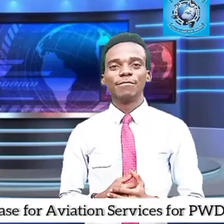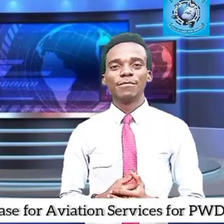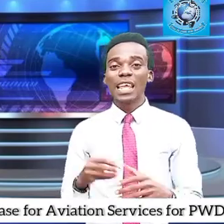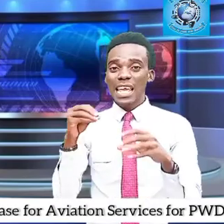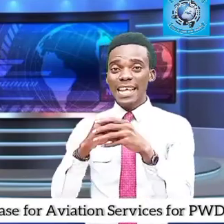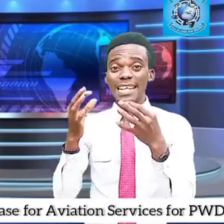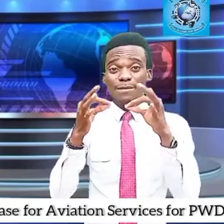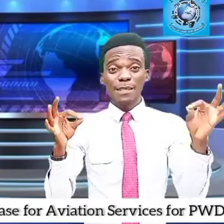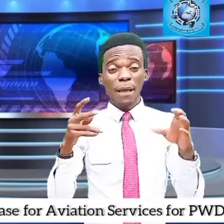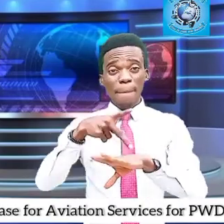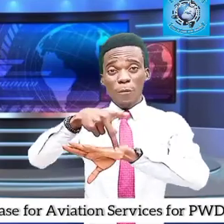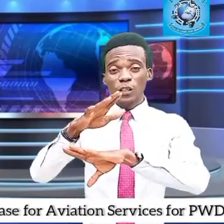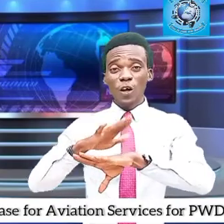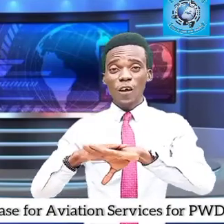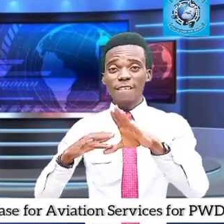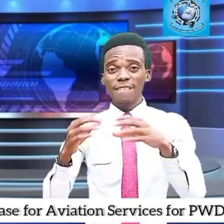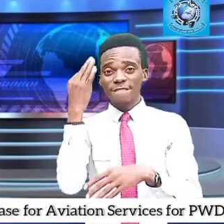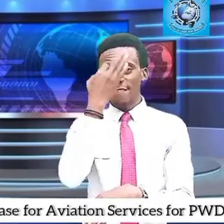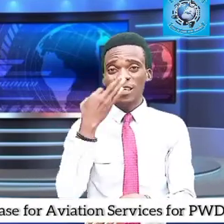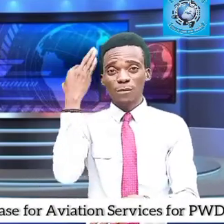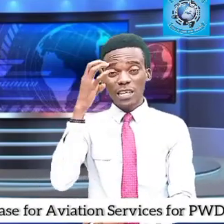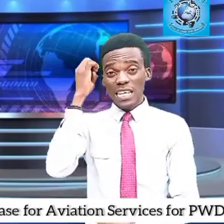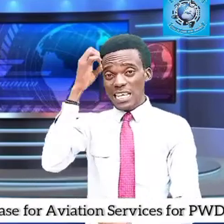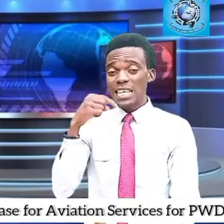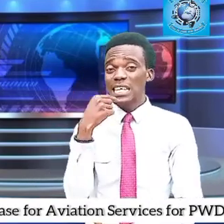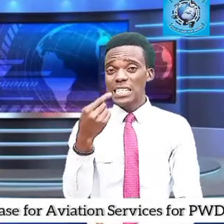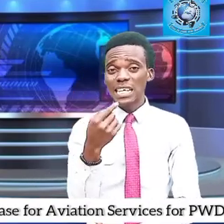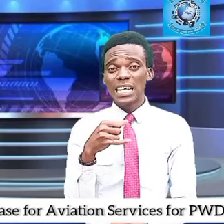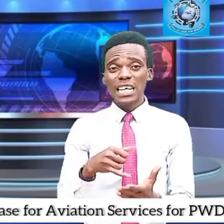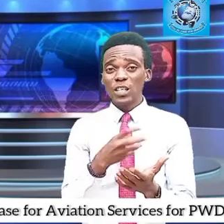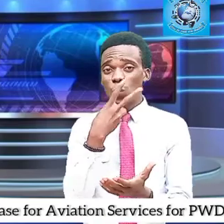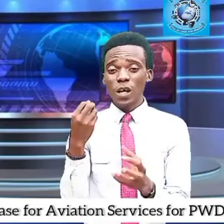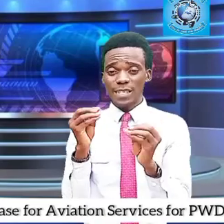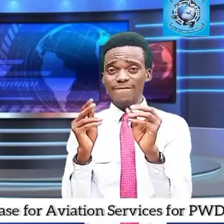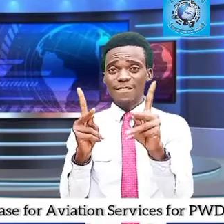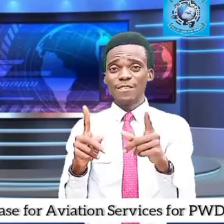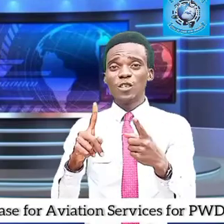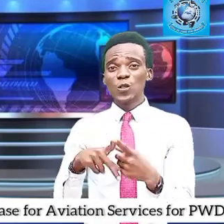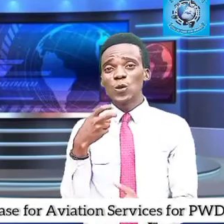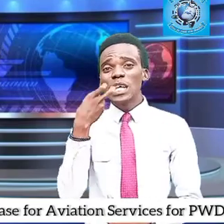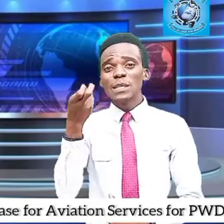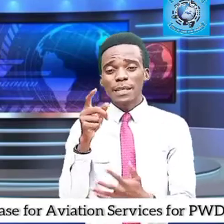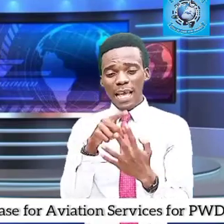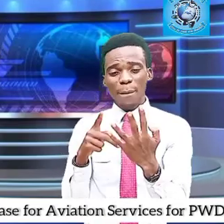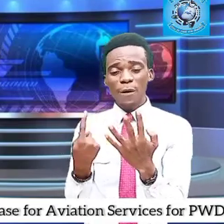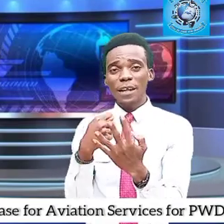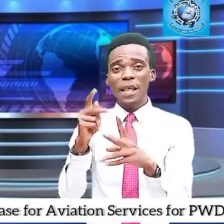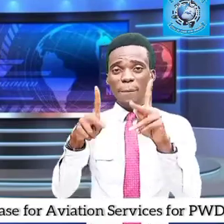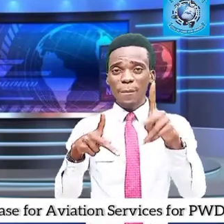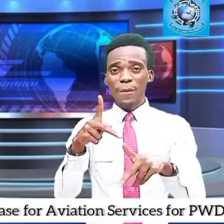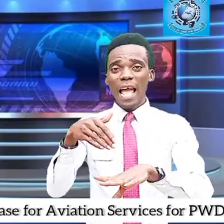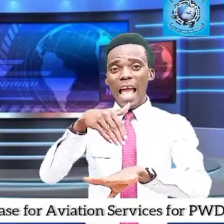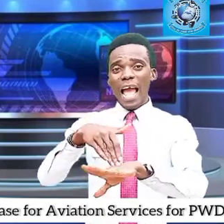In a statement posted on his Facebook, Douglas says it was a privilege to speak among the panelists at